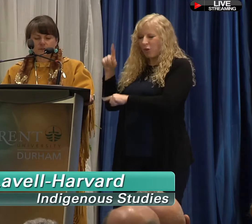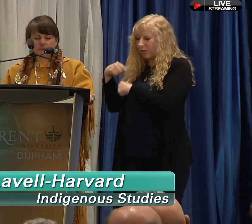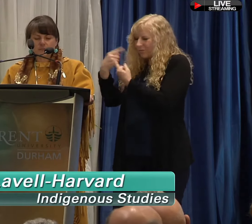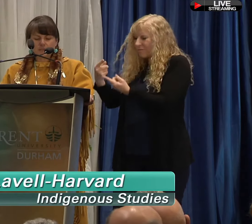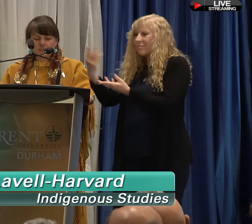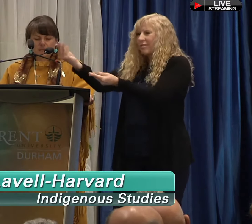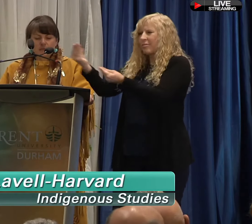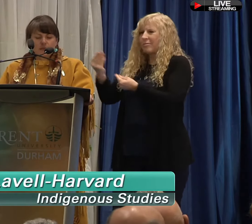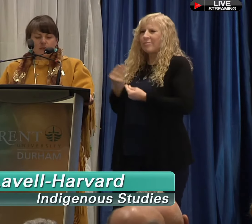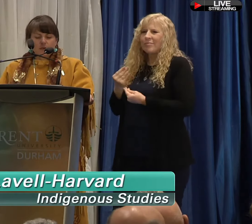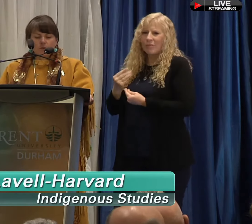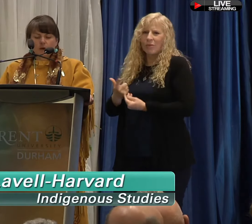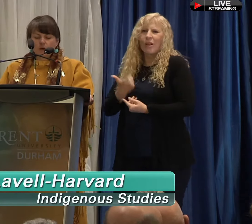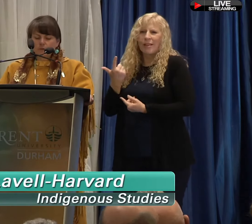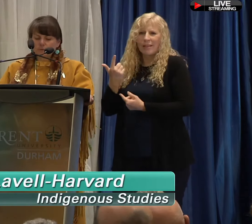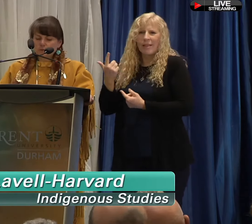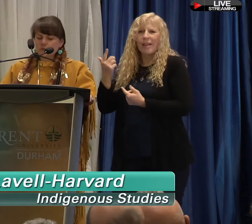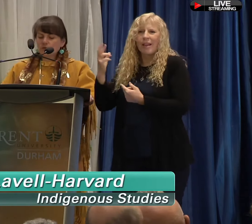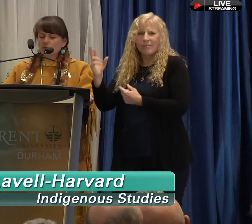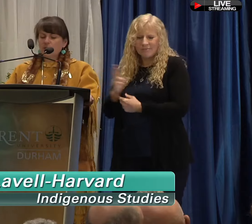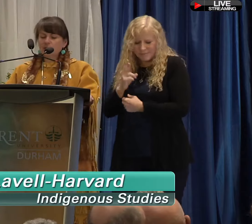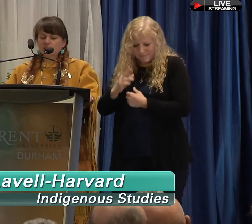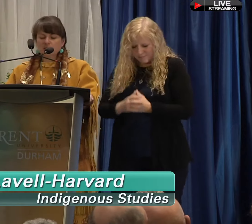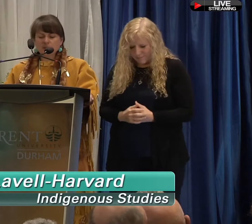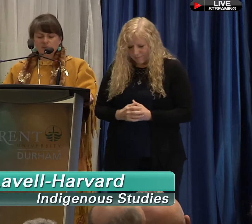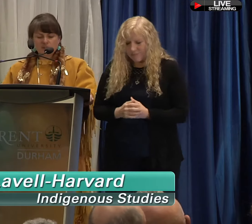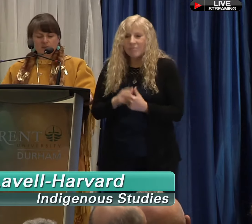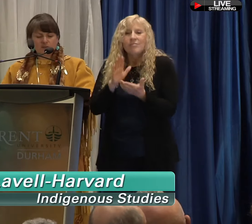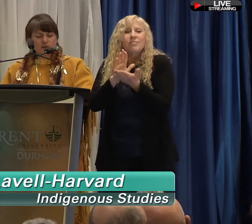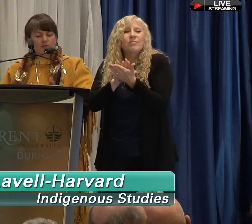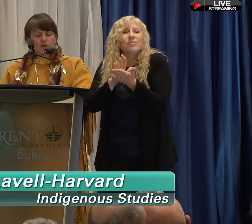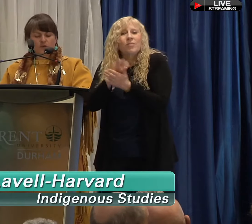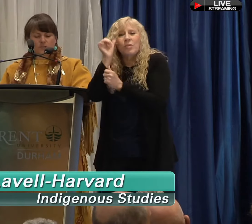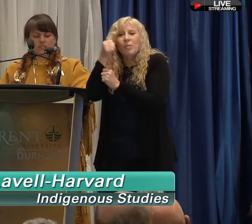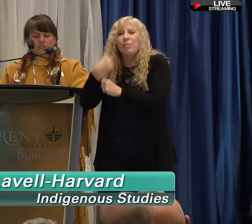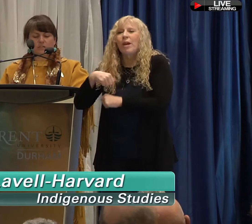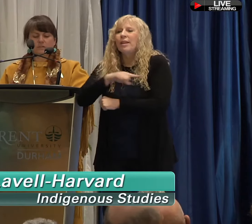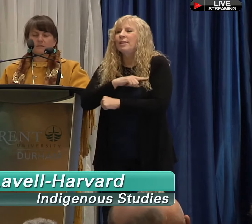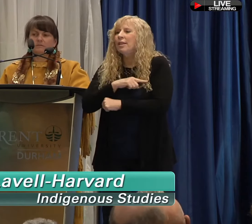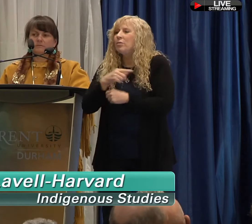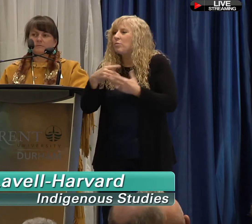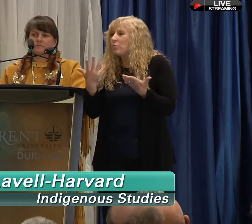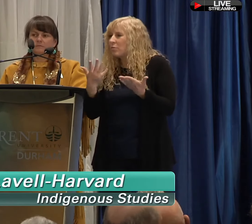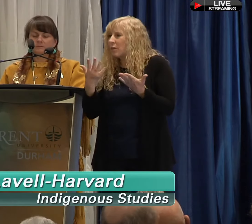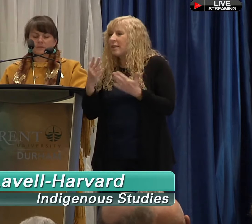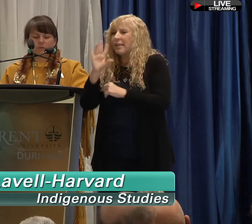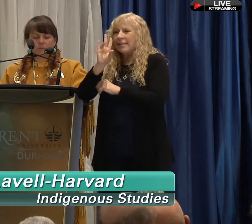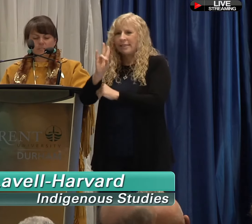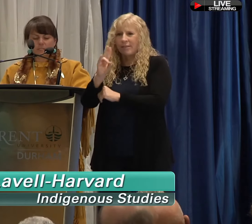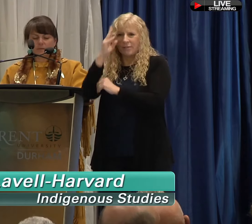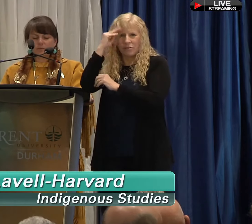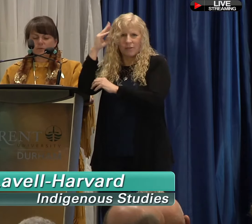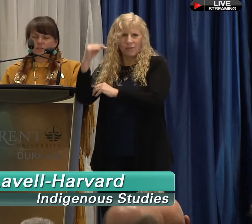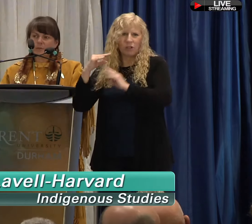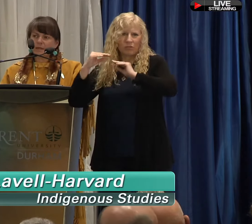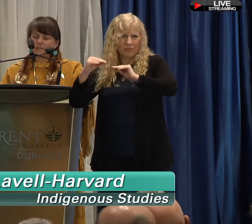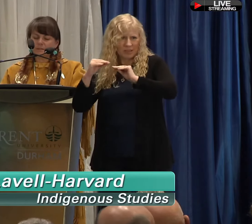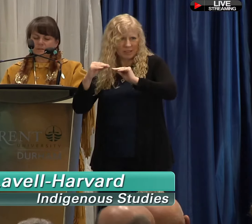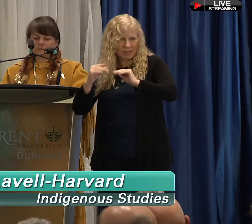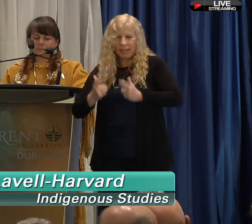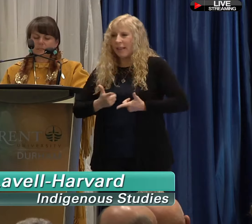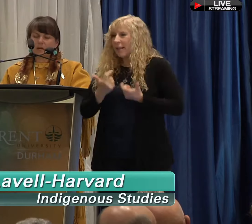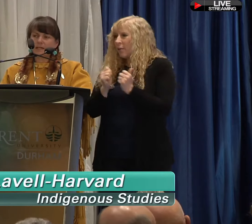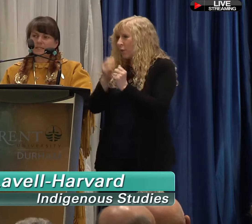lives. We offer words to remind us of the seven grandfather teachings, that we must live with